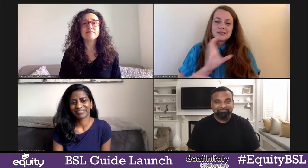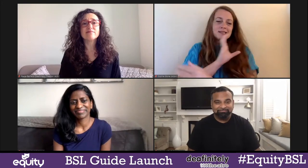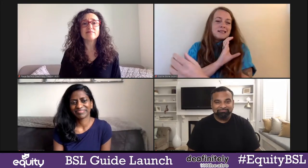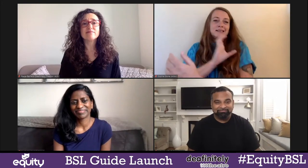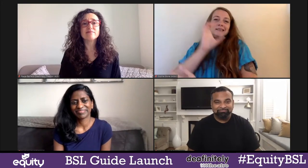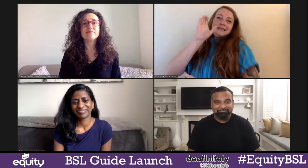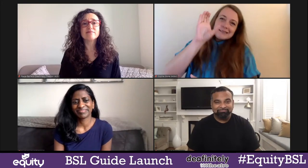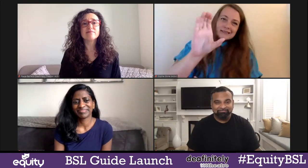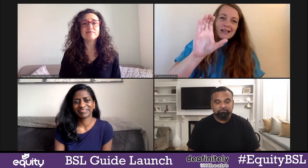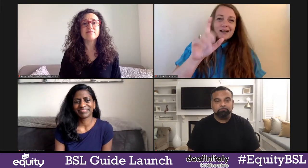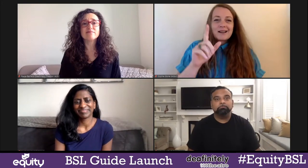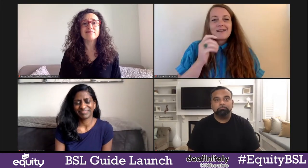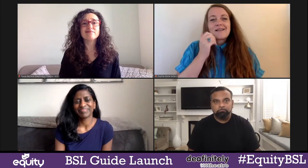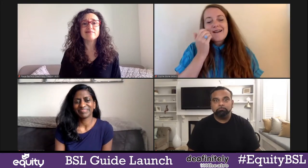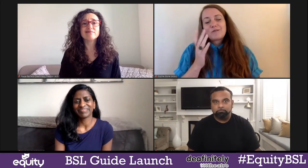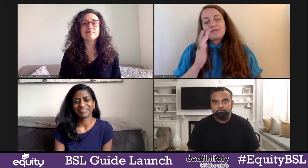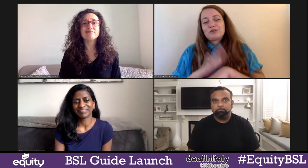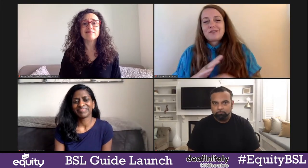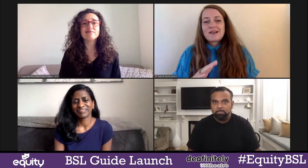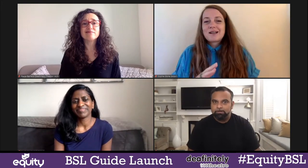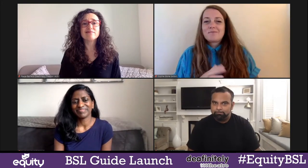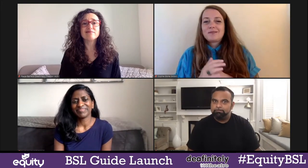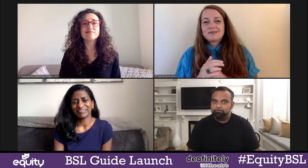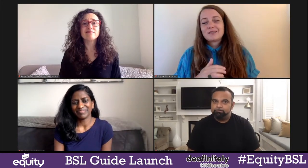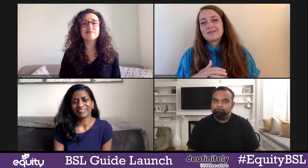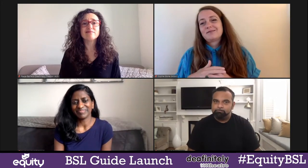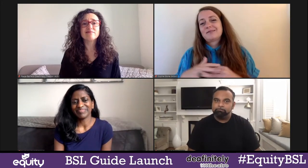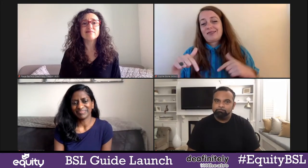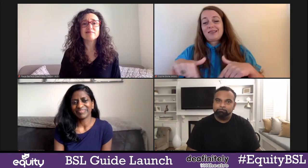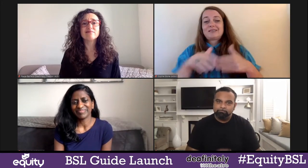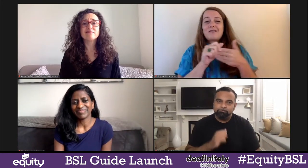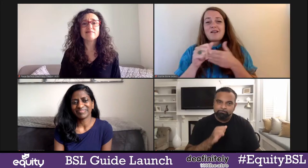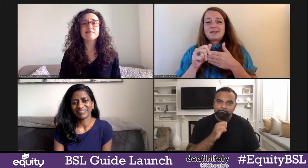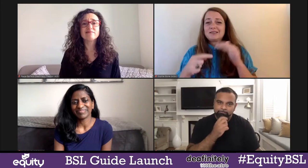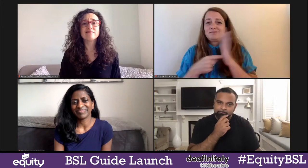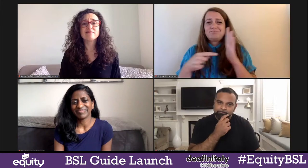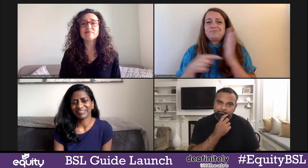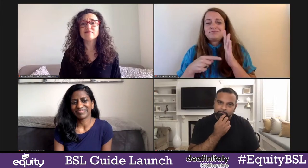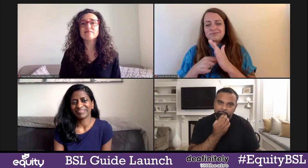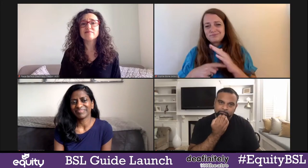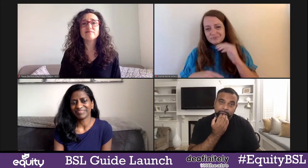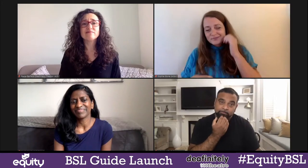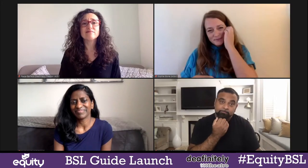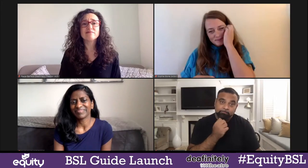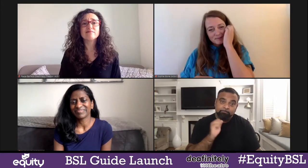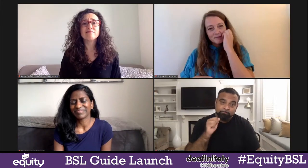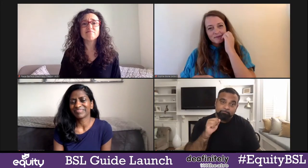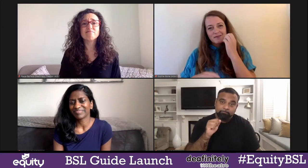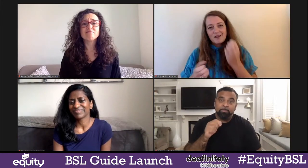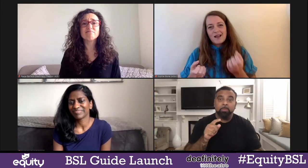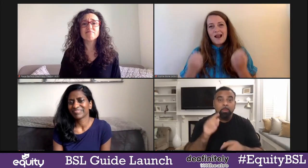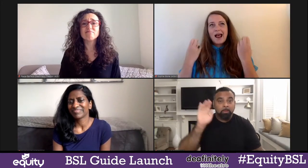character development, it doesn't happen because that burden is always given to them. So what the guide does is remove that